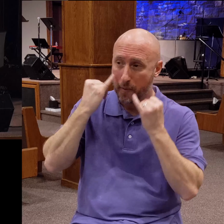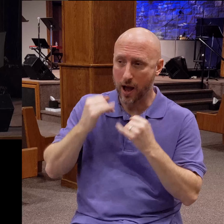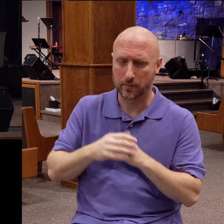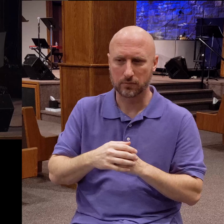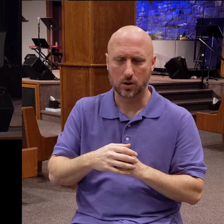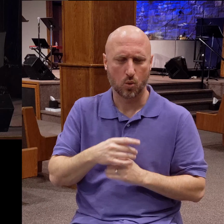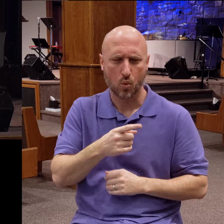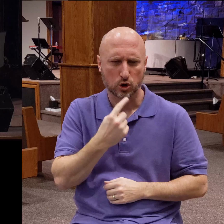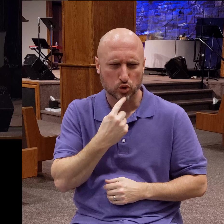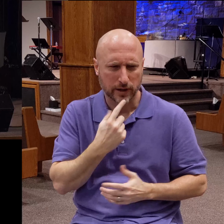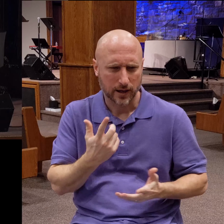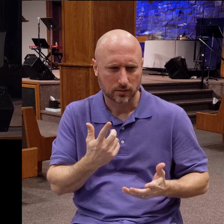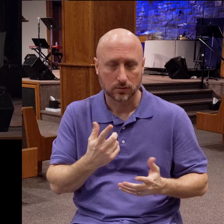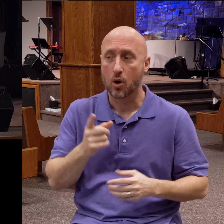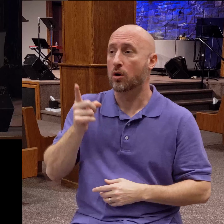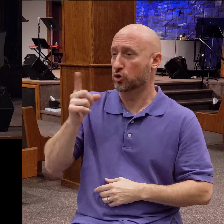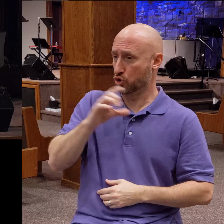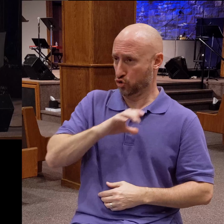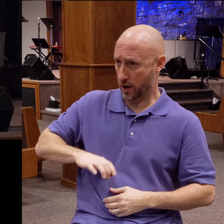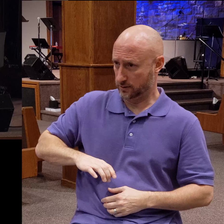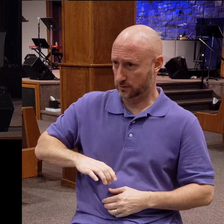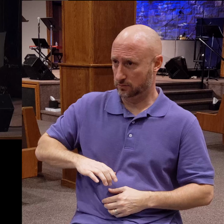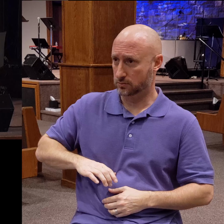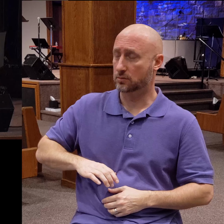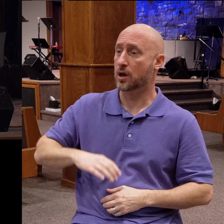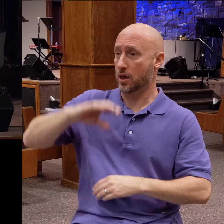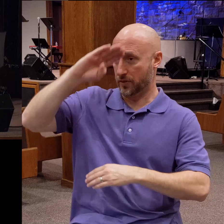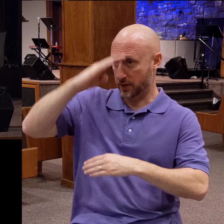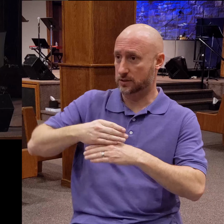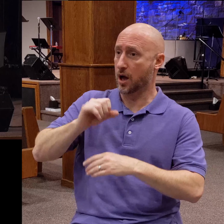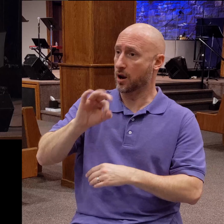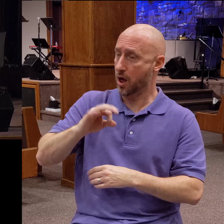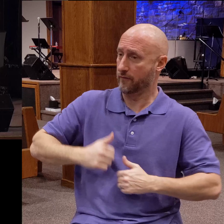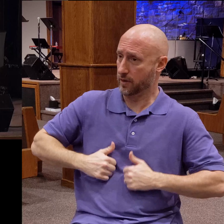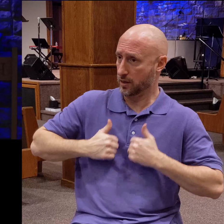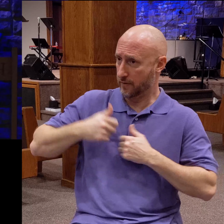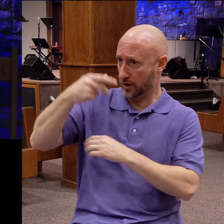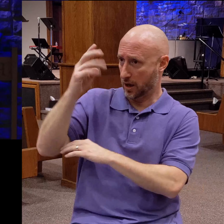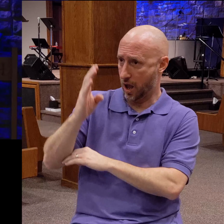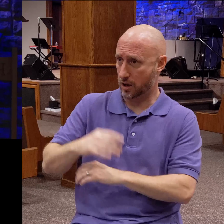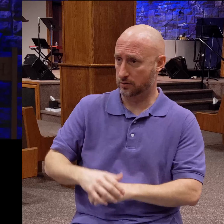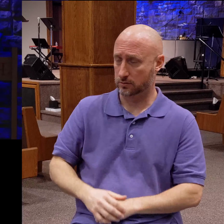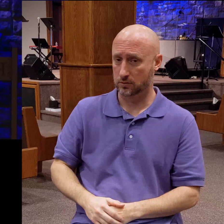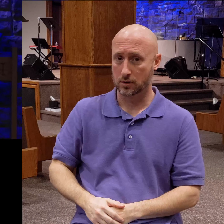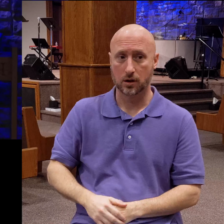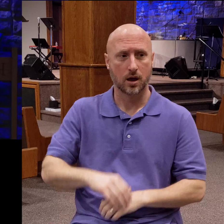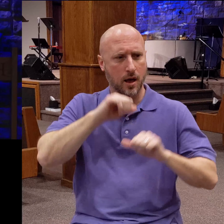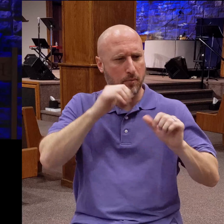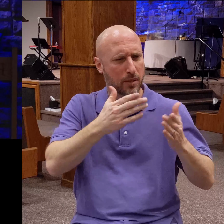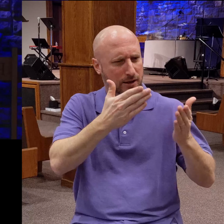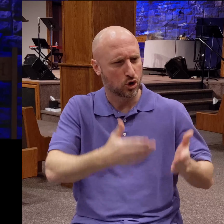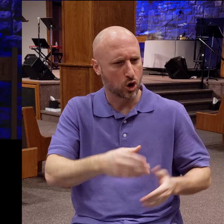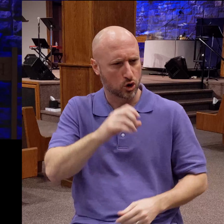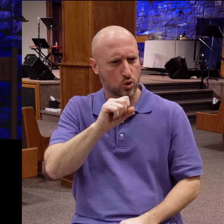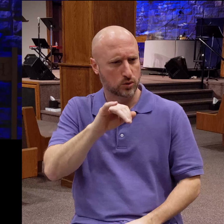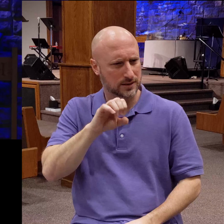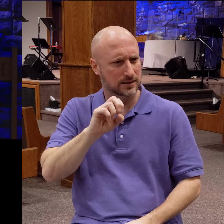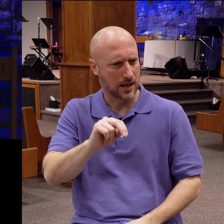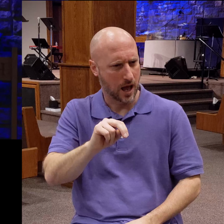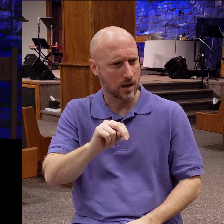Well, you're the Christ, the Son of the living God. And he says, blessed art thou, Simon